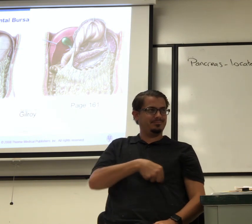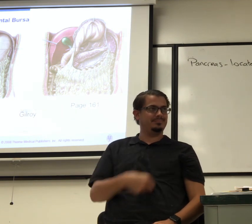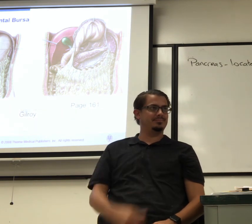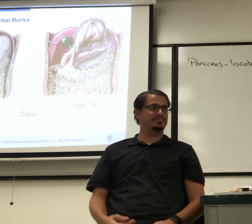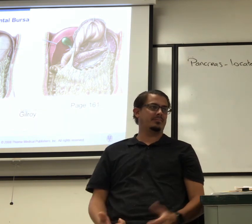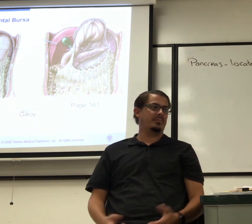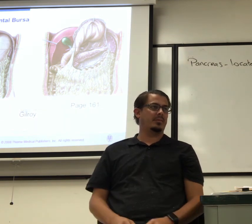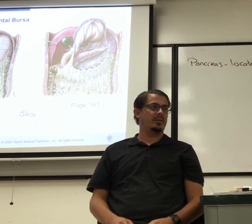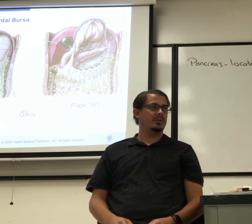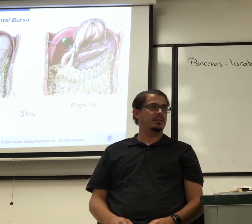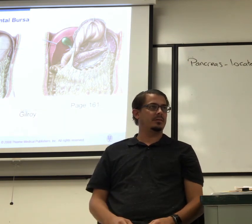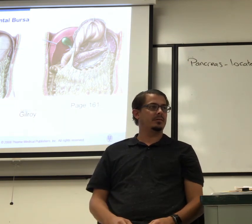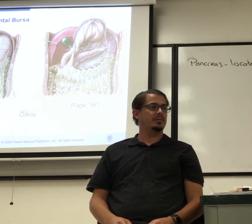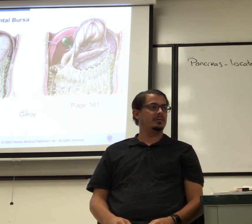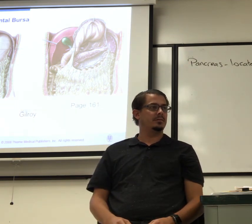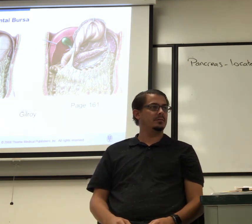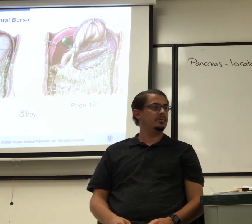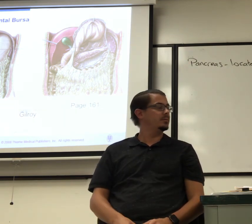the stomach